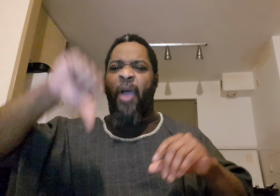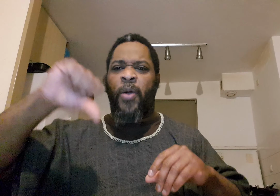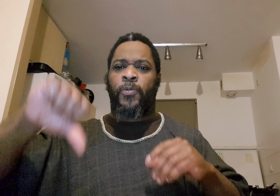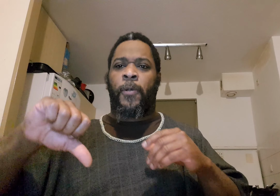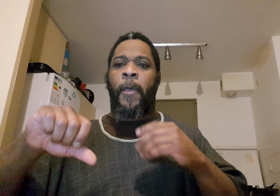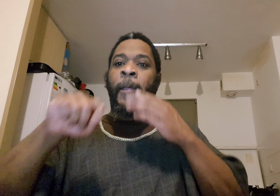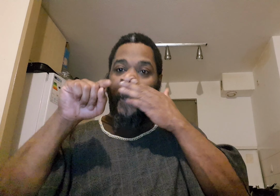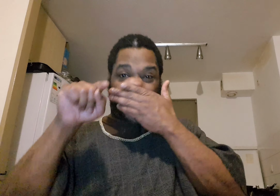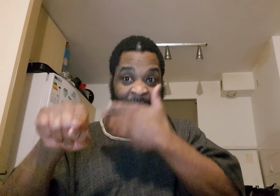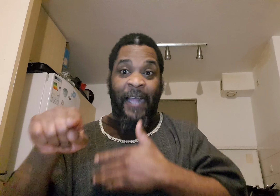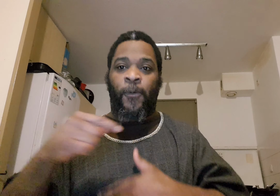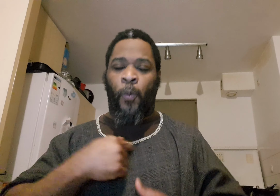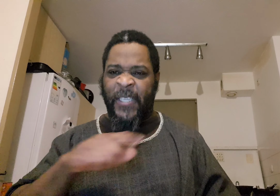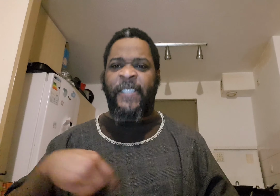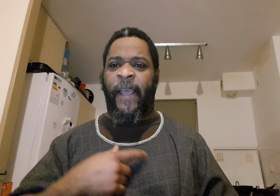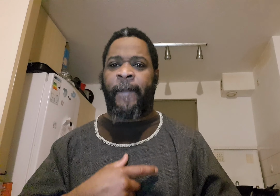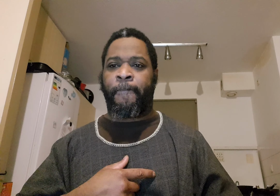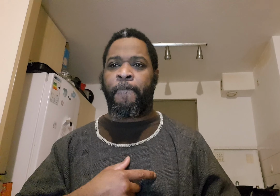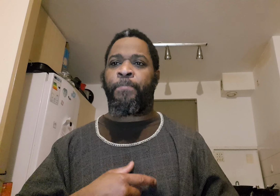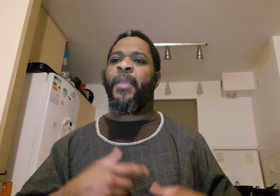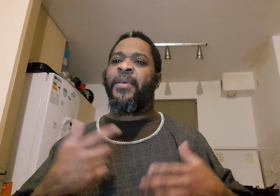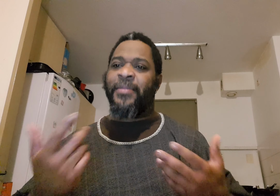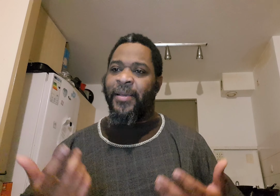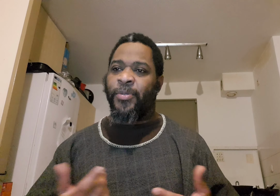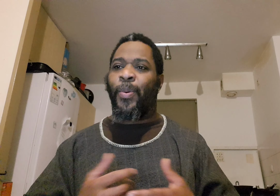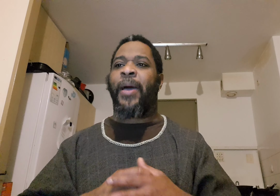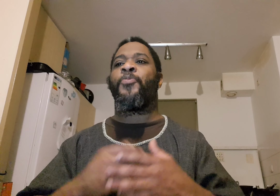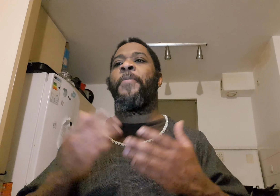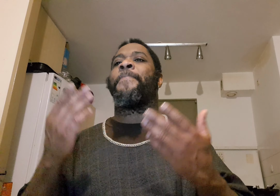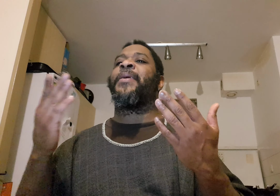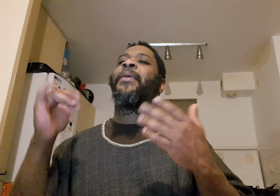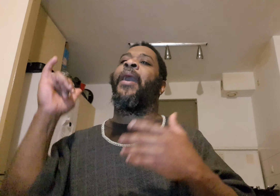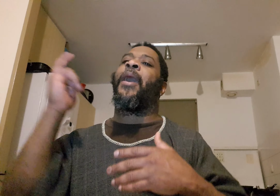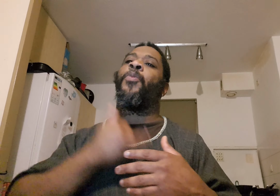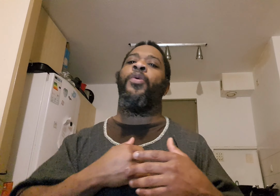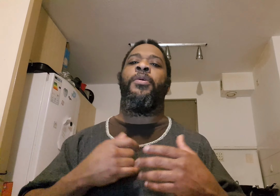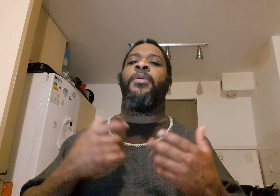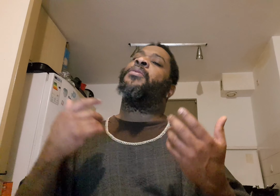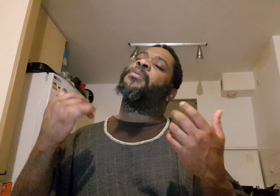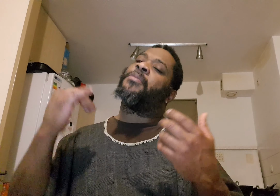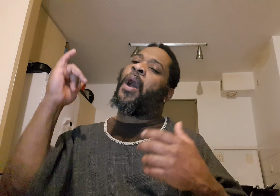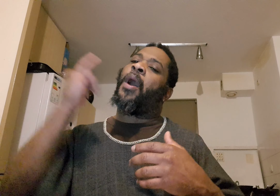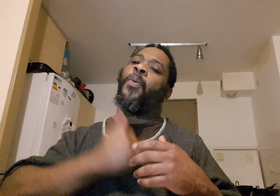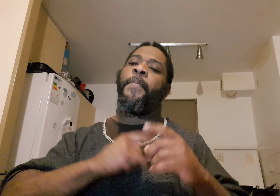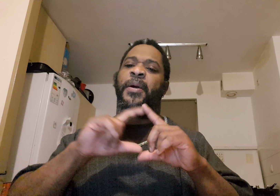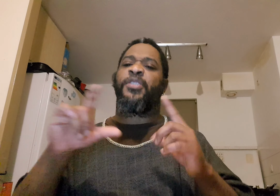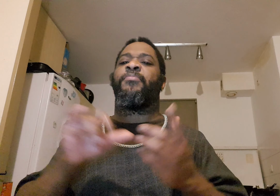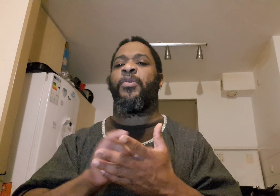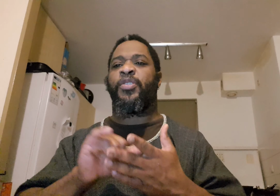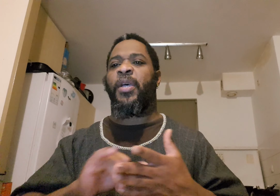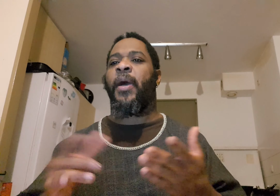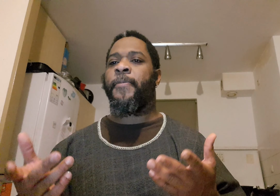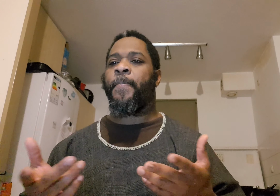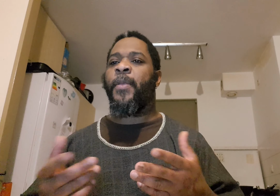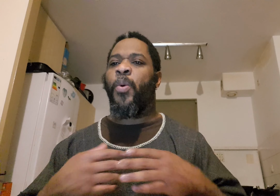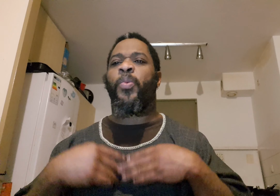found, that we send. That's why we beg Yahweh, passion our shine. What we